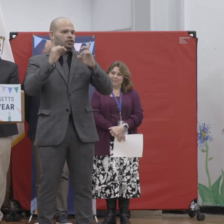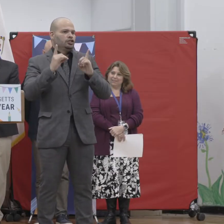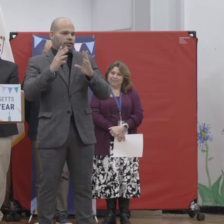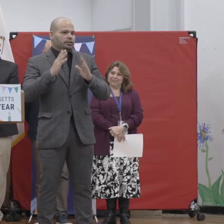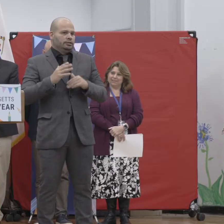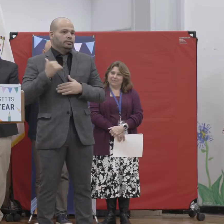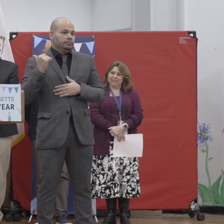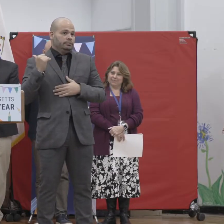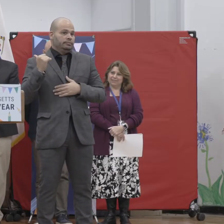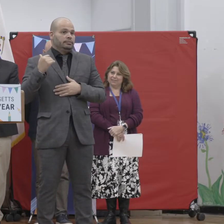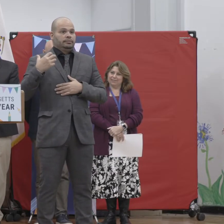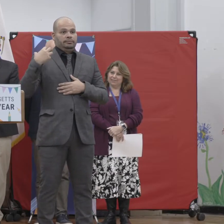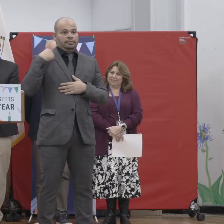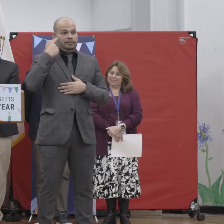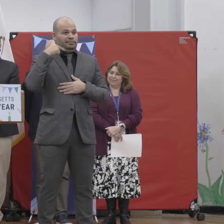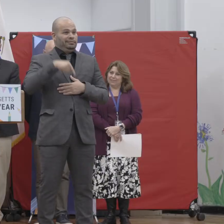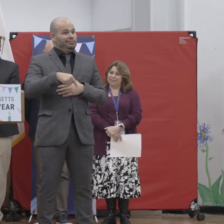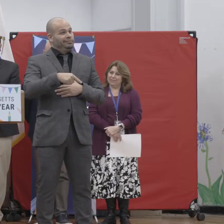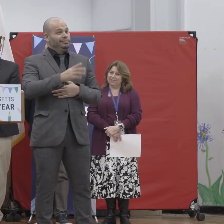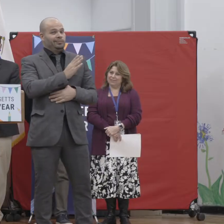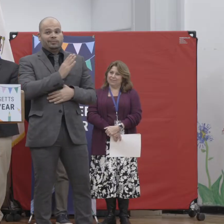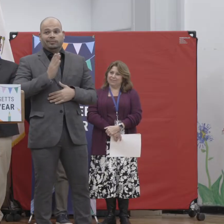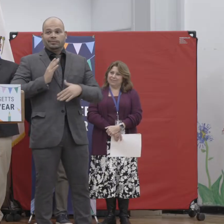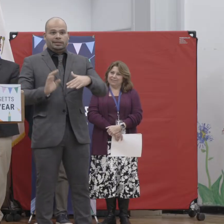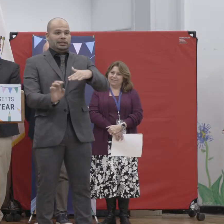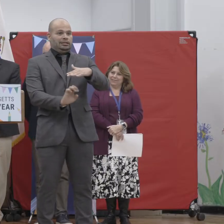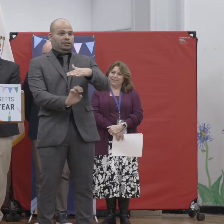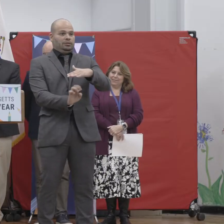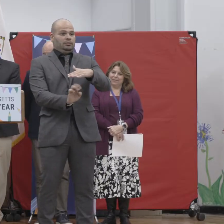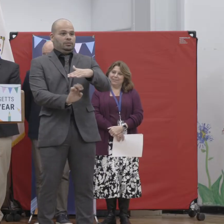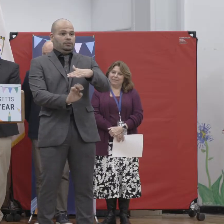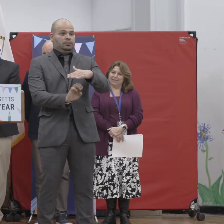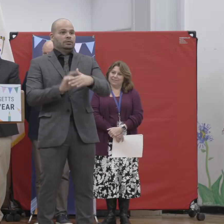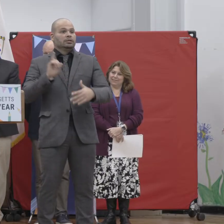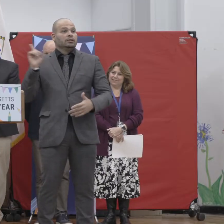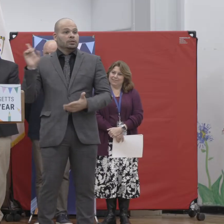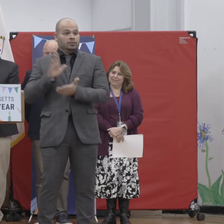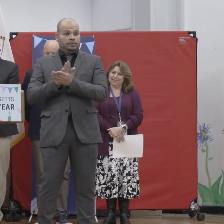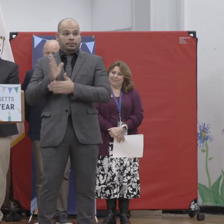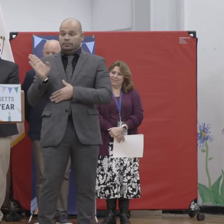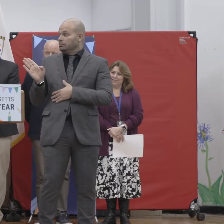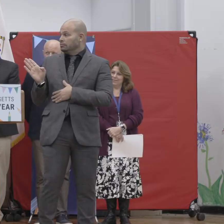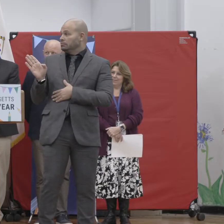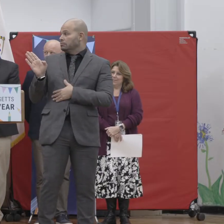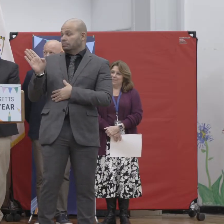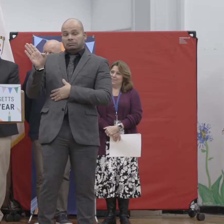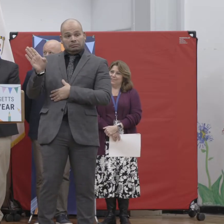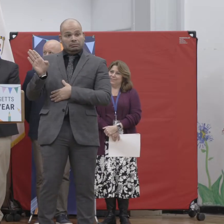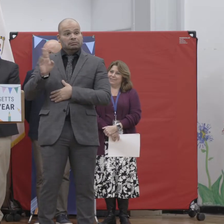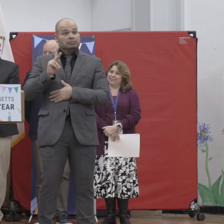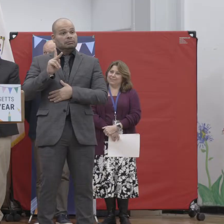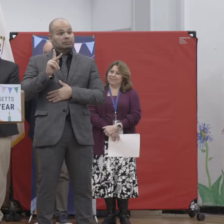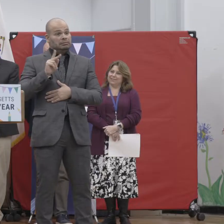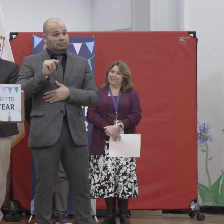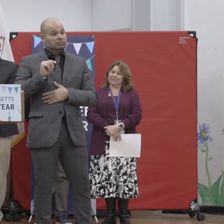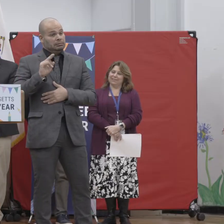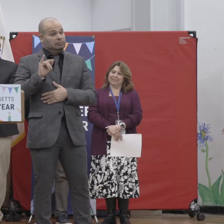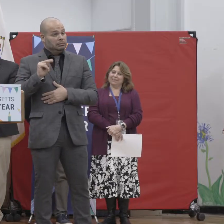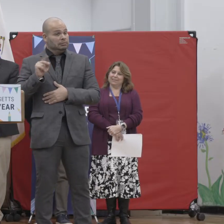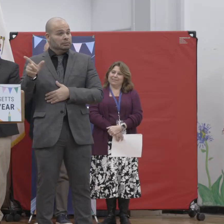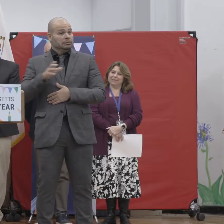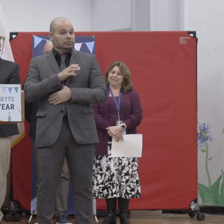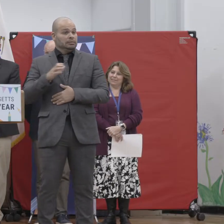Board of Elementary and Secondary Education, Catherine Craven. Our Commissioner for Elementary and Secondary